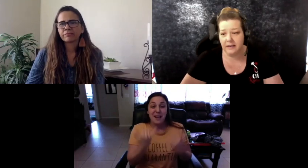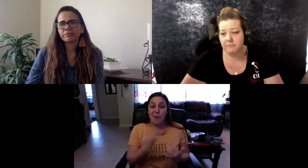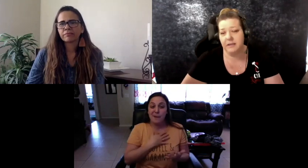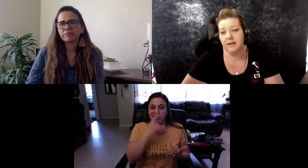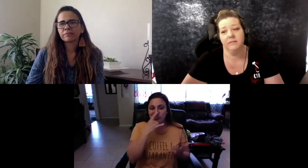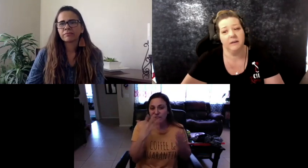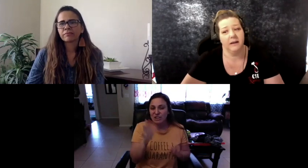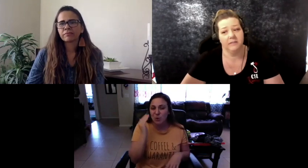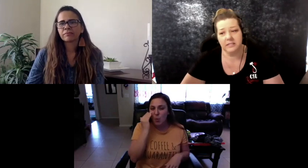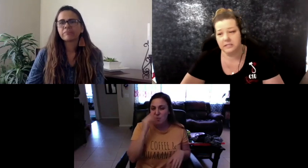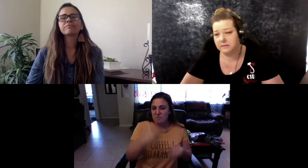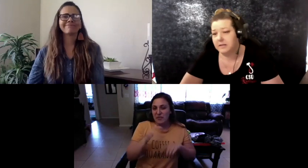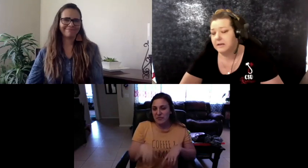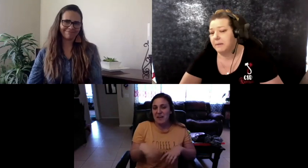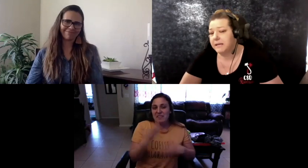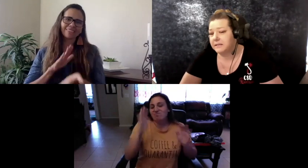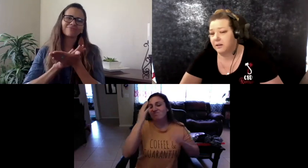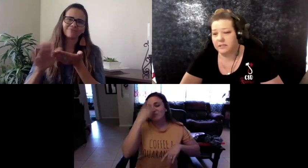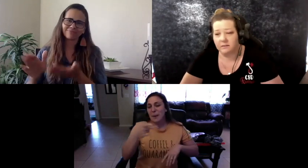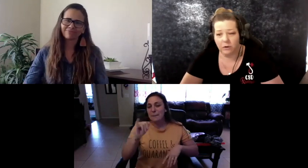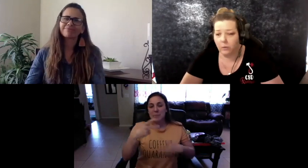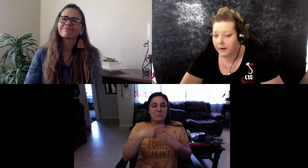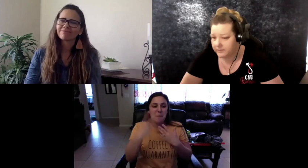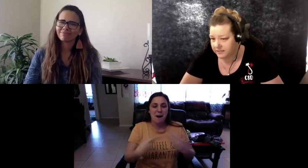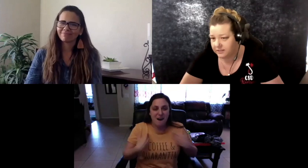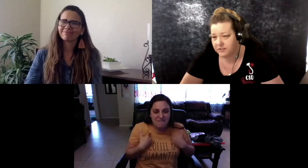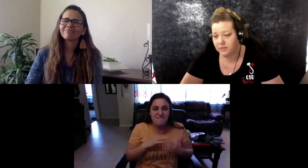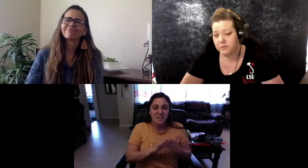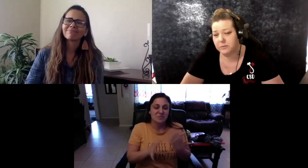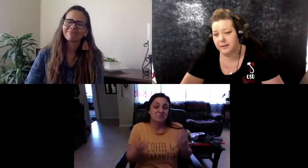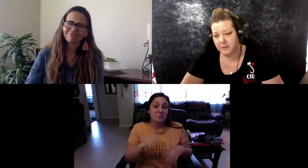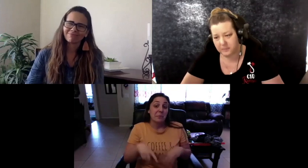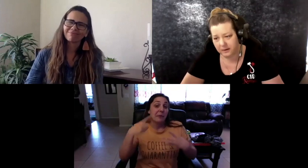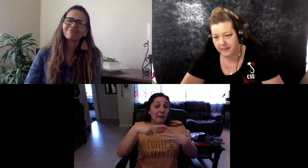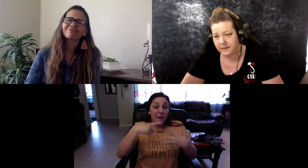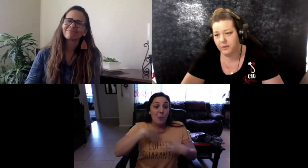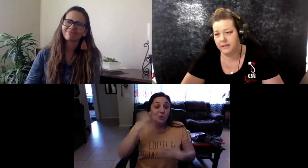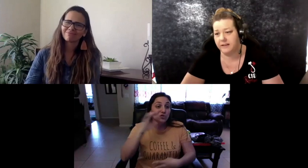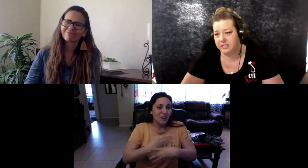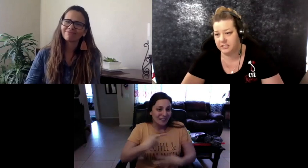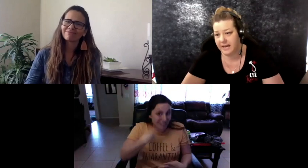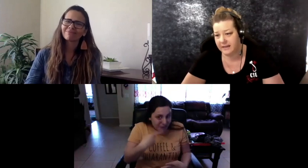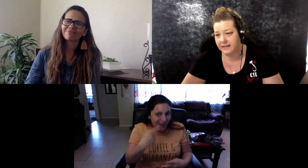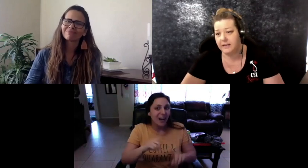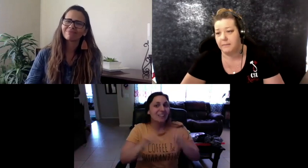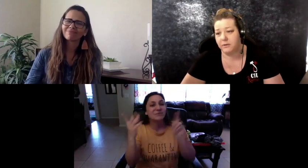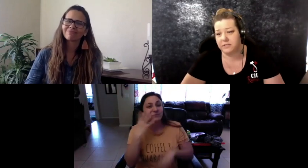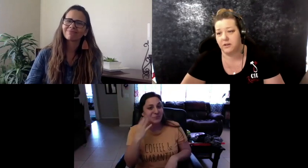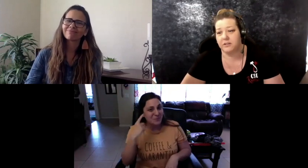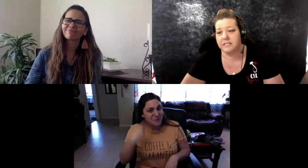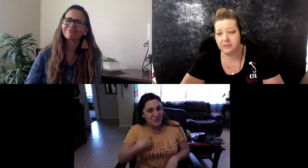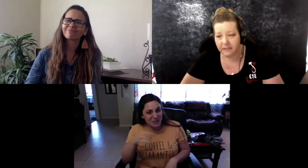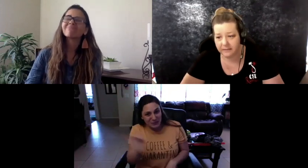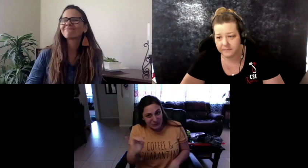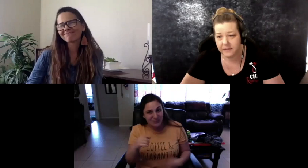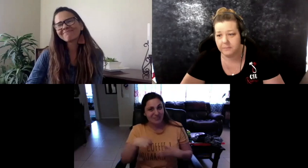and I've been there ever since. My kids already were aware of CSDR, so we knew about the PIP program and what advantages it had. My oldest daughter